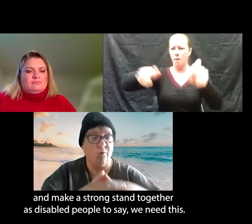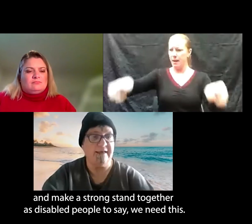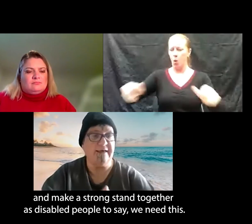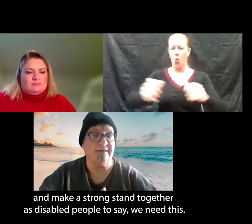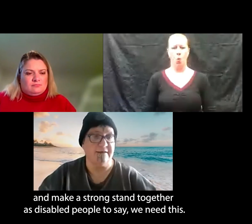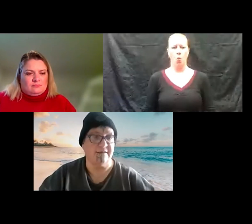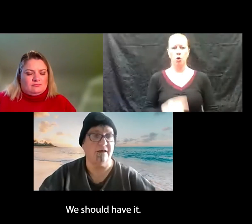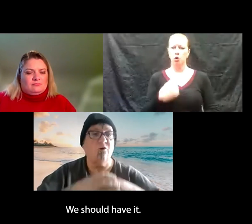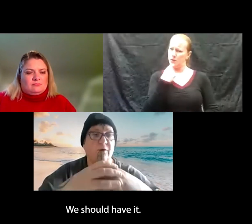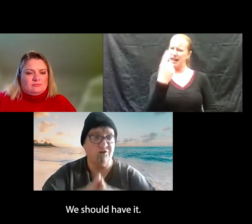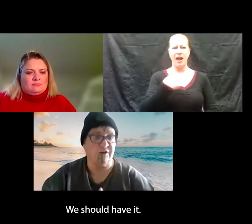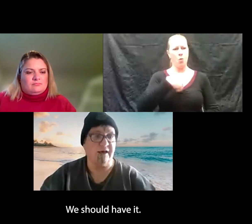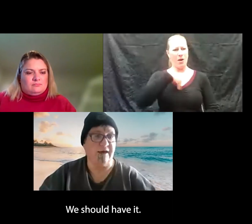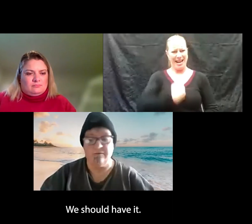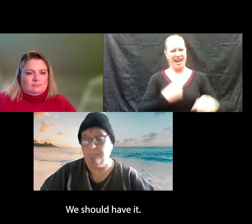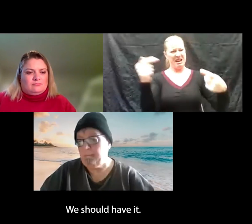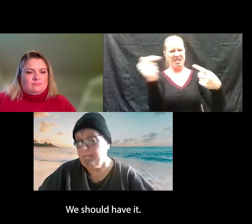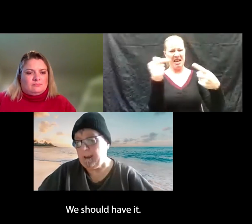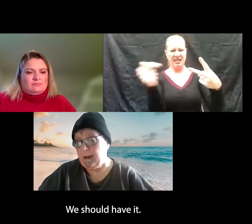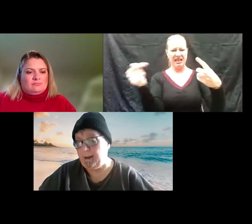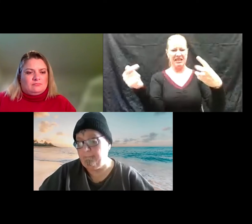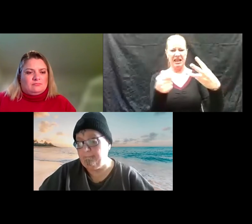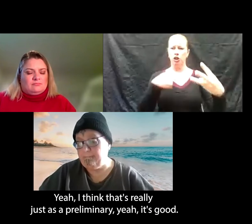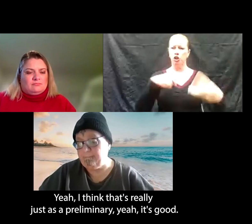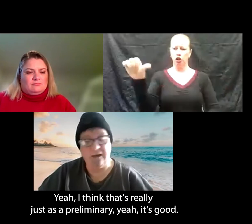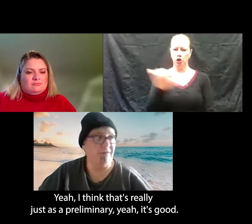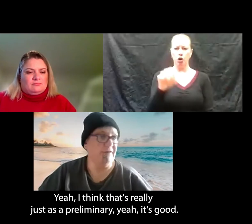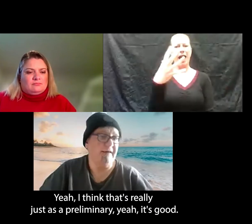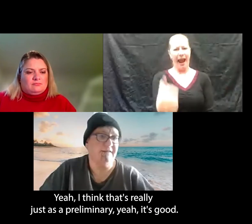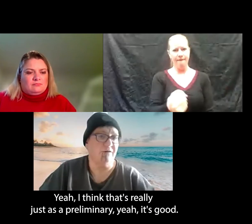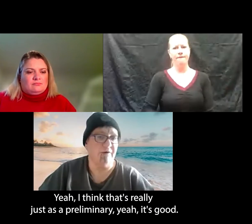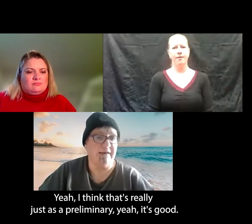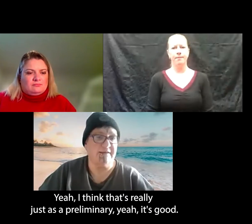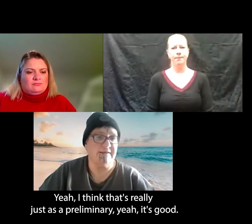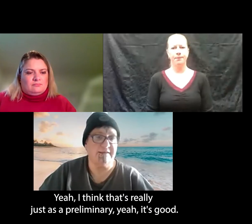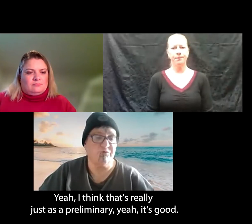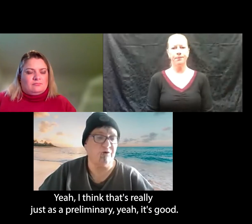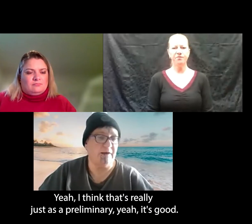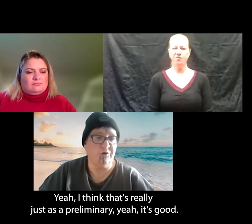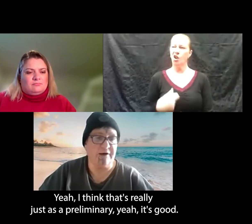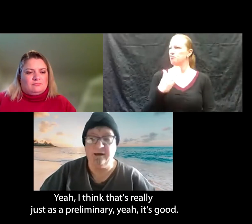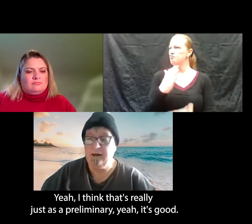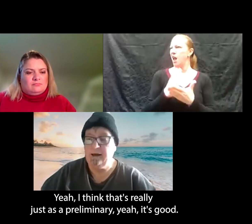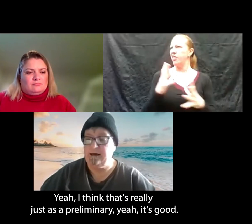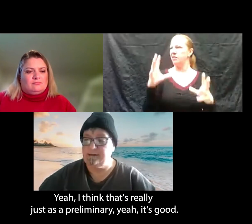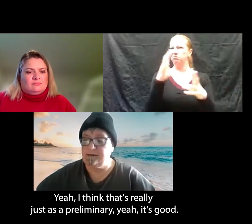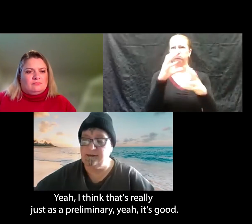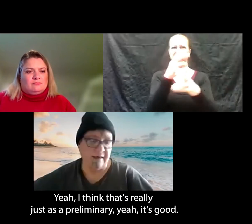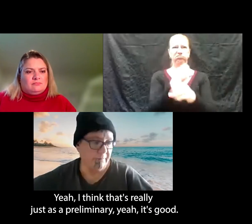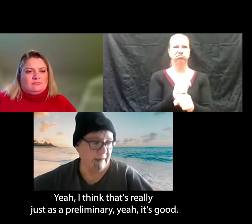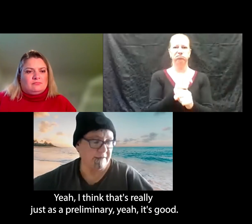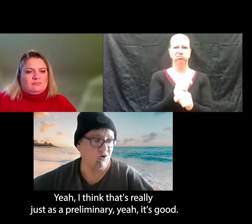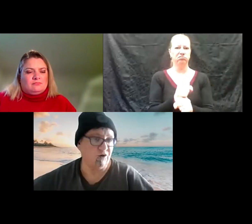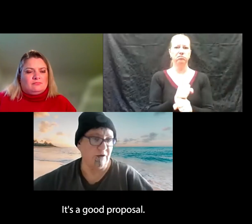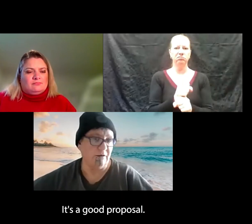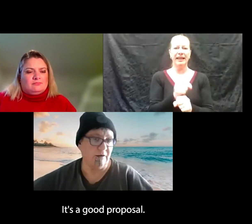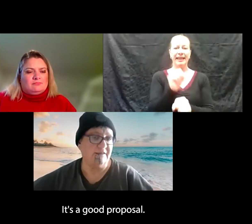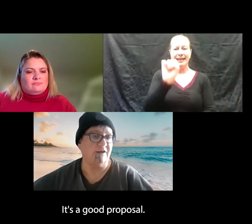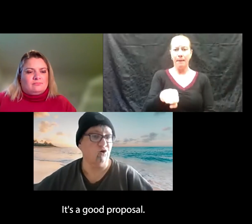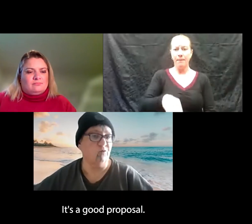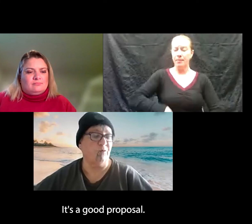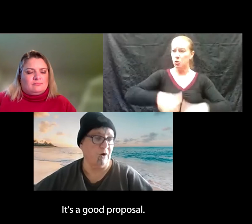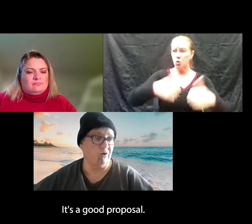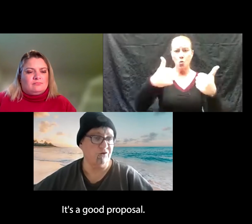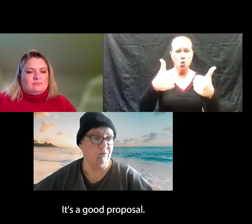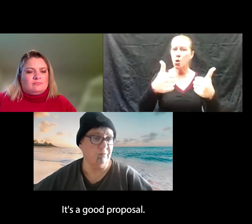say, we need this, we should have it. Yeah, I think that's it really, just as a preliminary, is, yep, it's good.